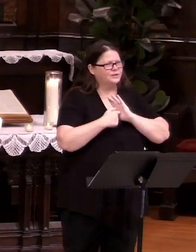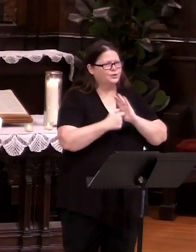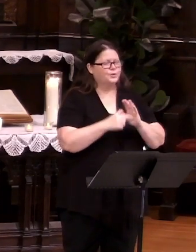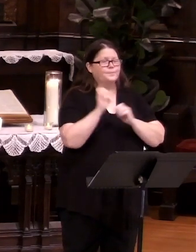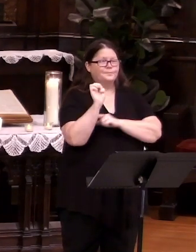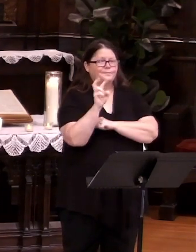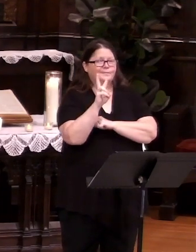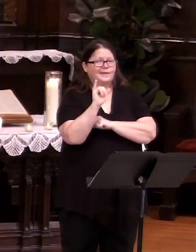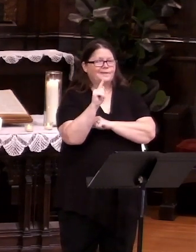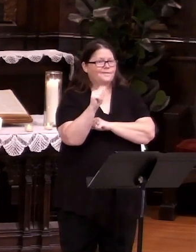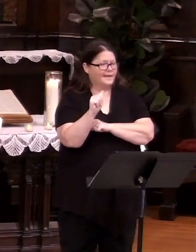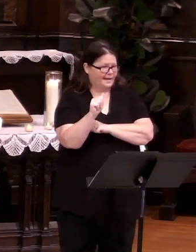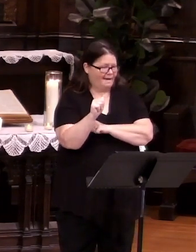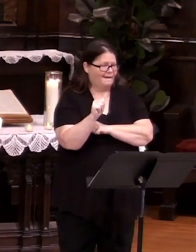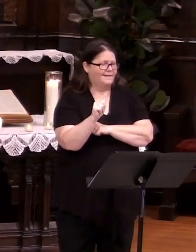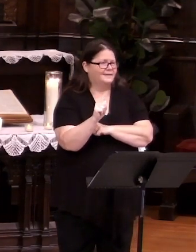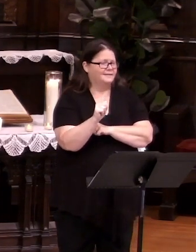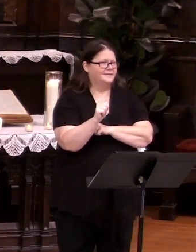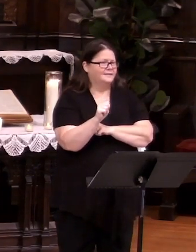is a musical by